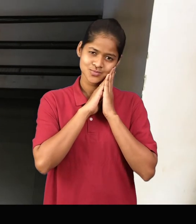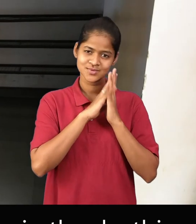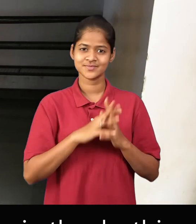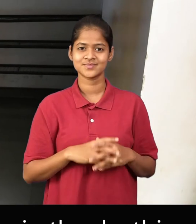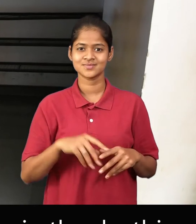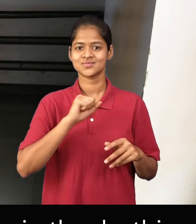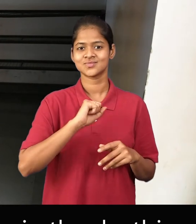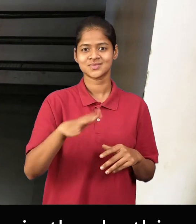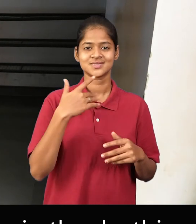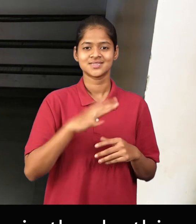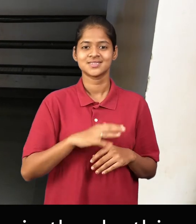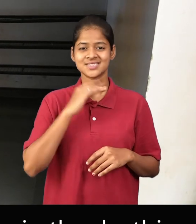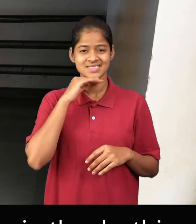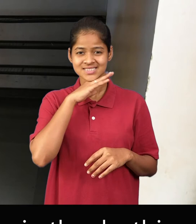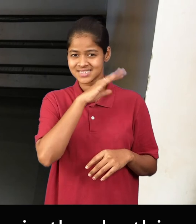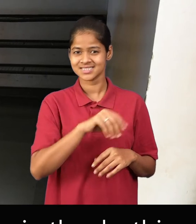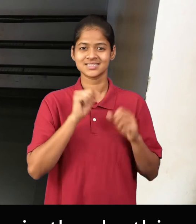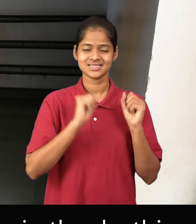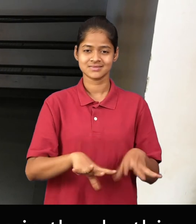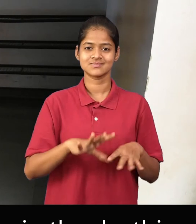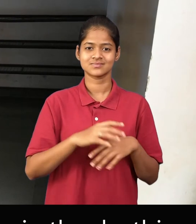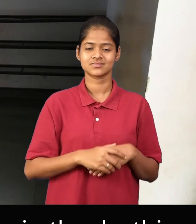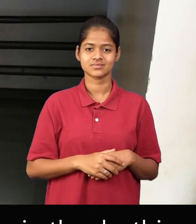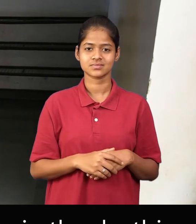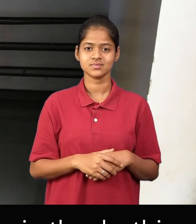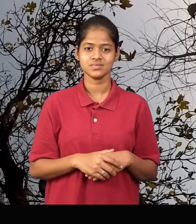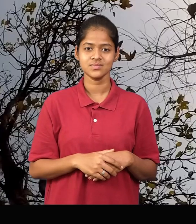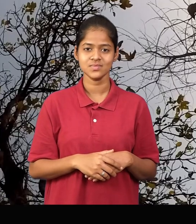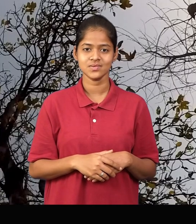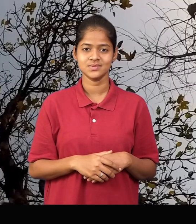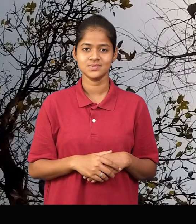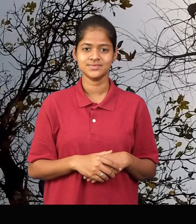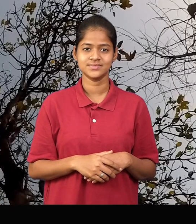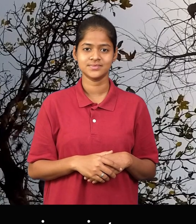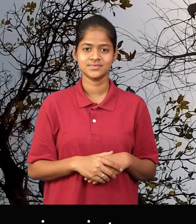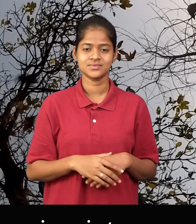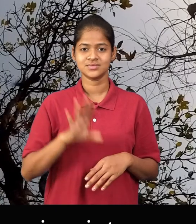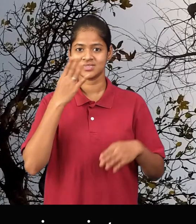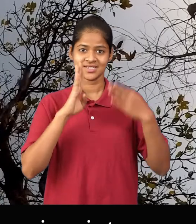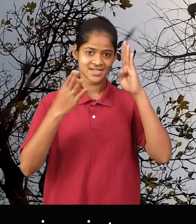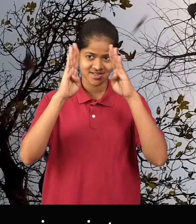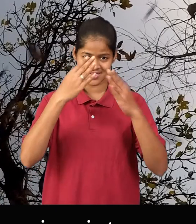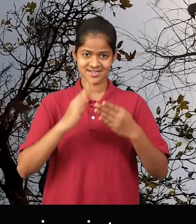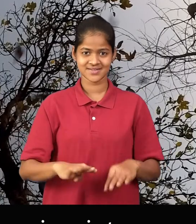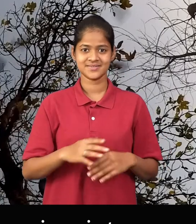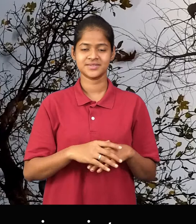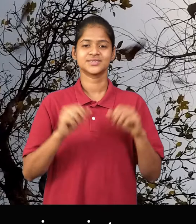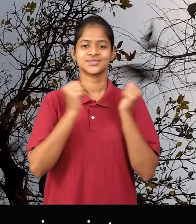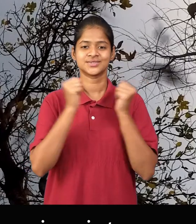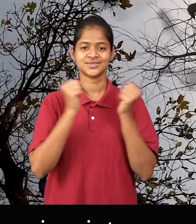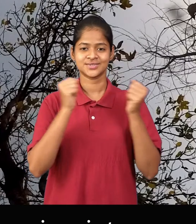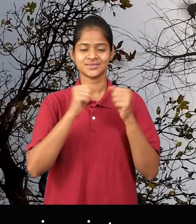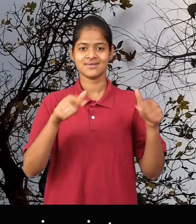Throw away the waste in the dustbin. Fall The leaves fall down